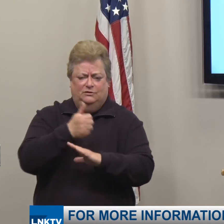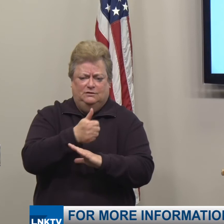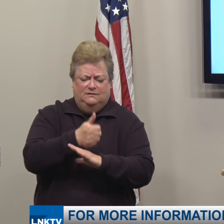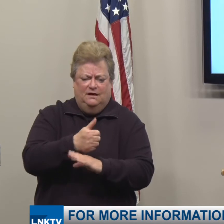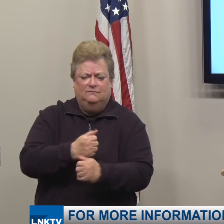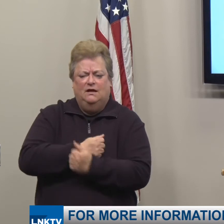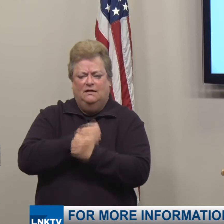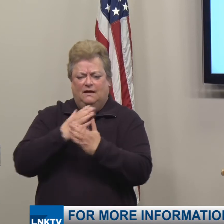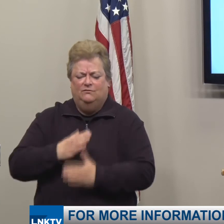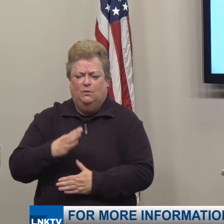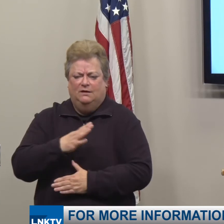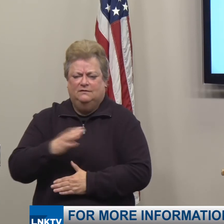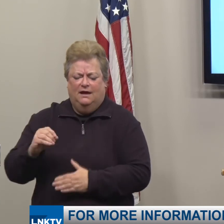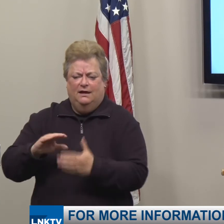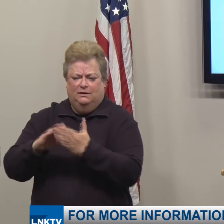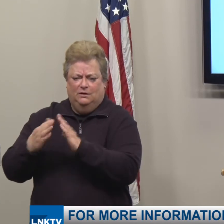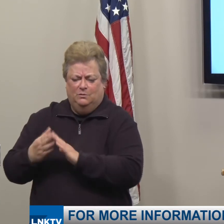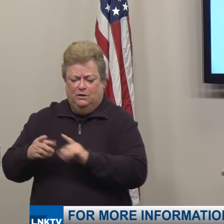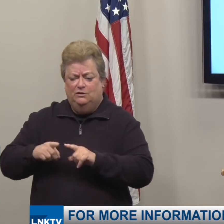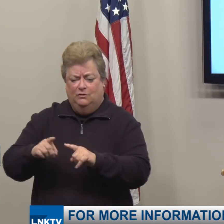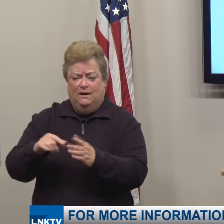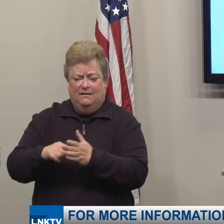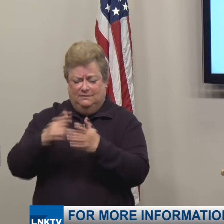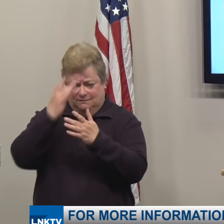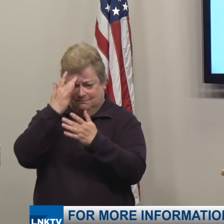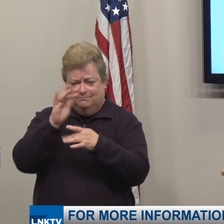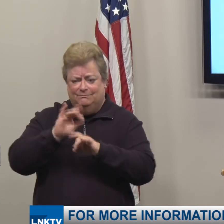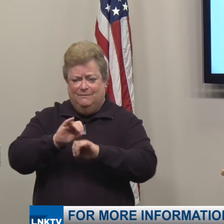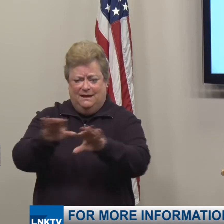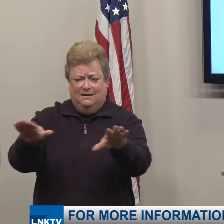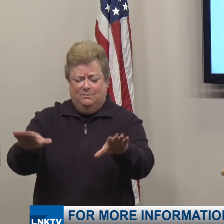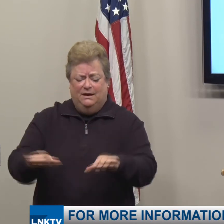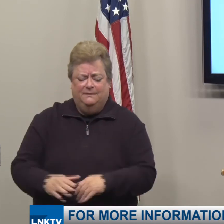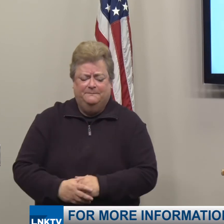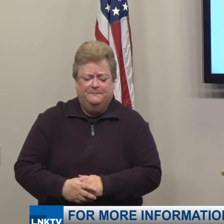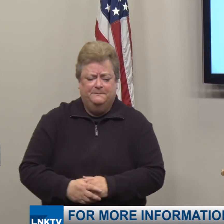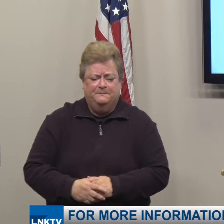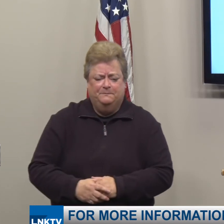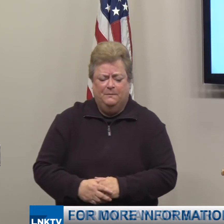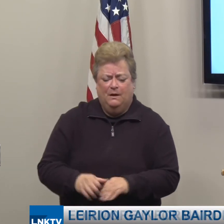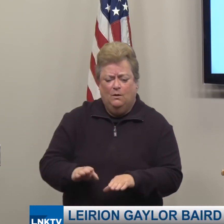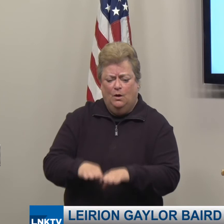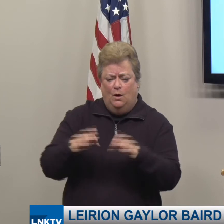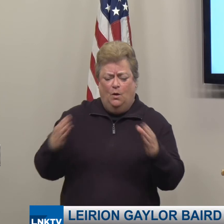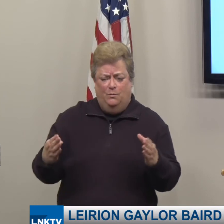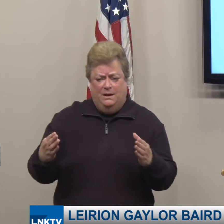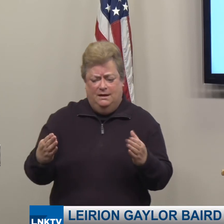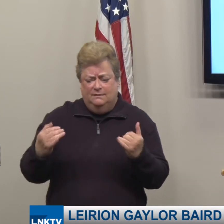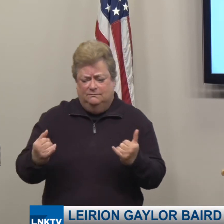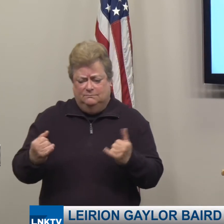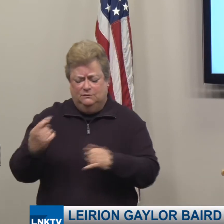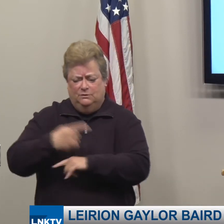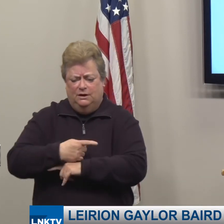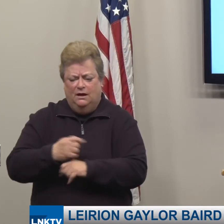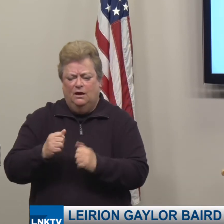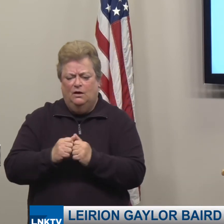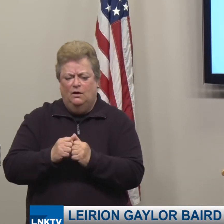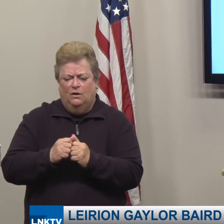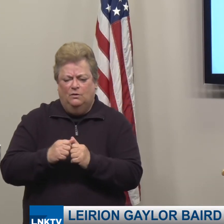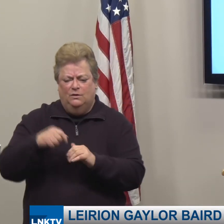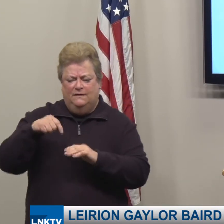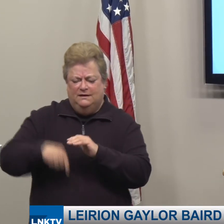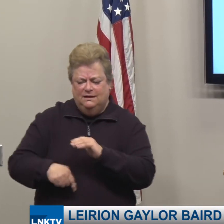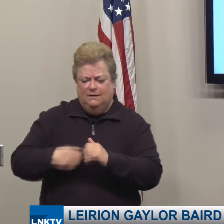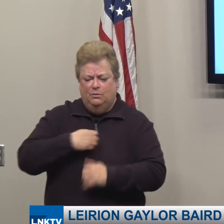ones, and our community during this pandemic. We are opening this briefing today with deep regret about